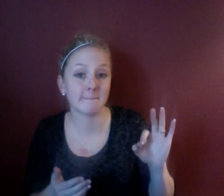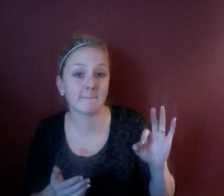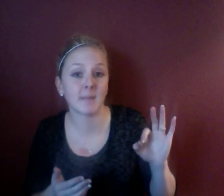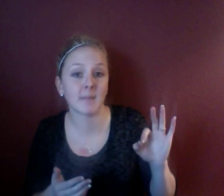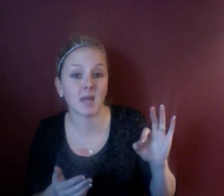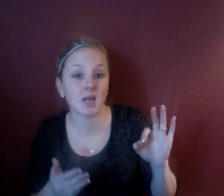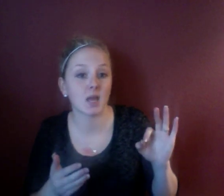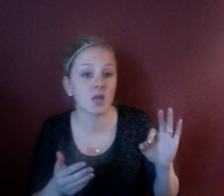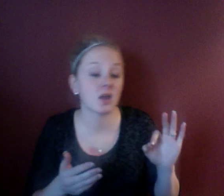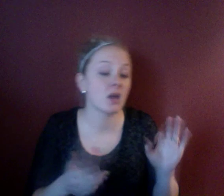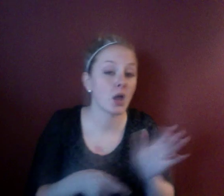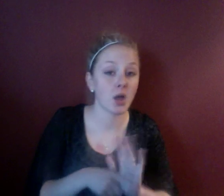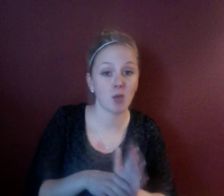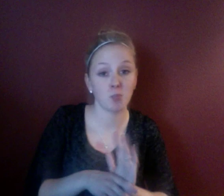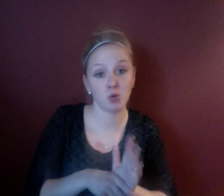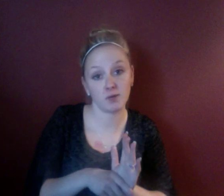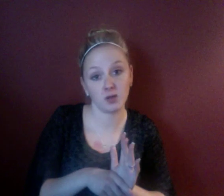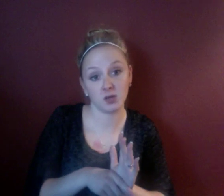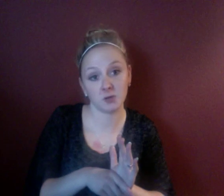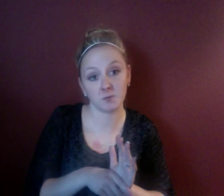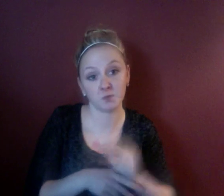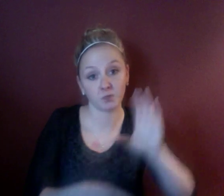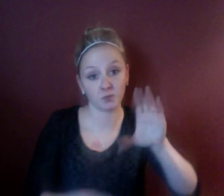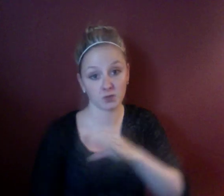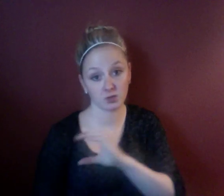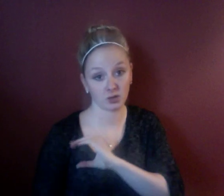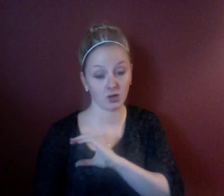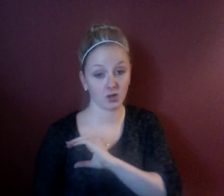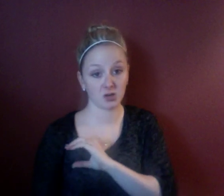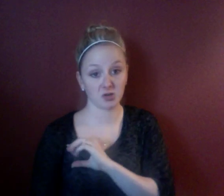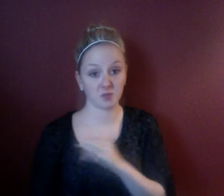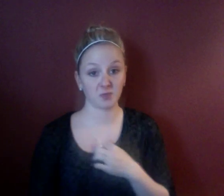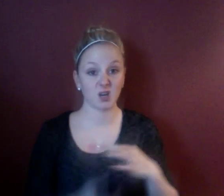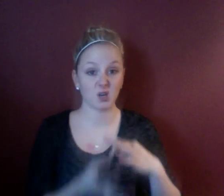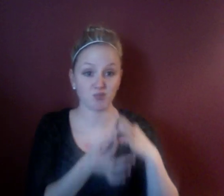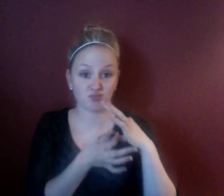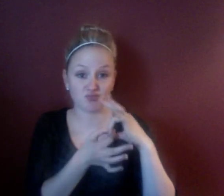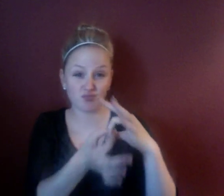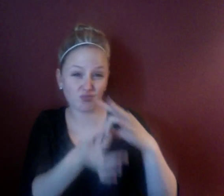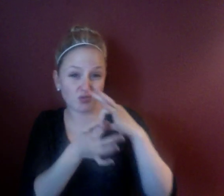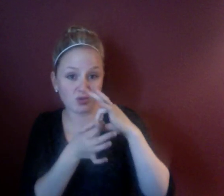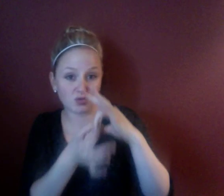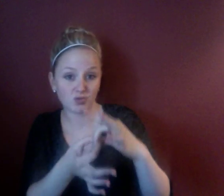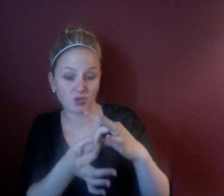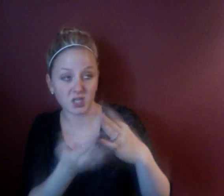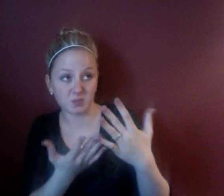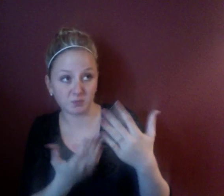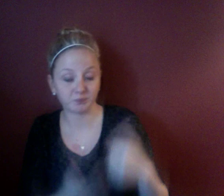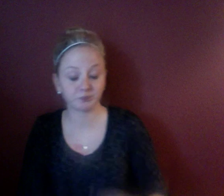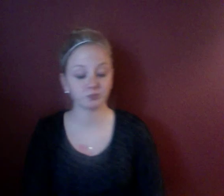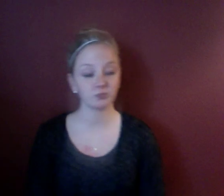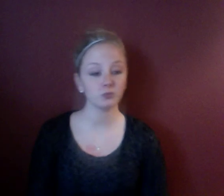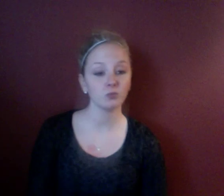earrings, some platforms, a 50s square dancing dress, and a 50s purse, and a